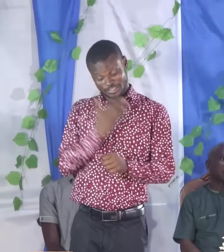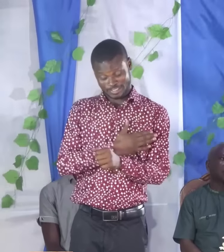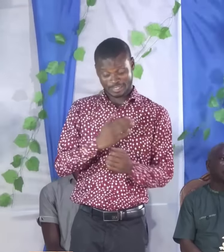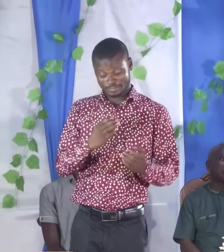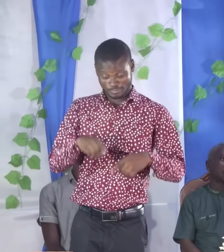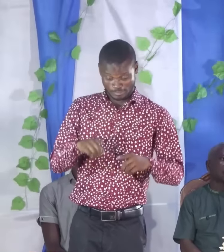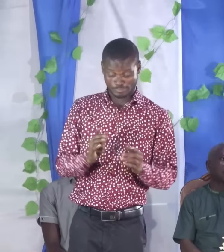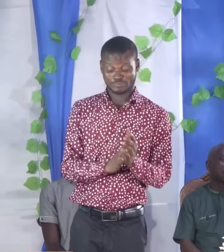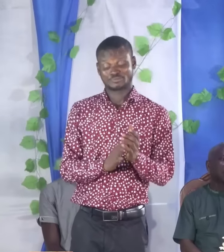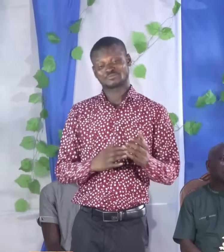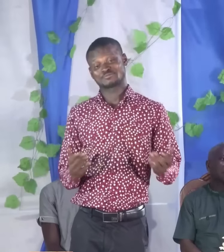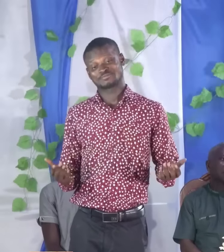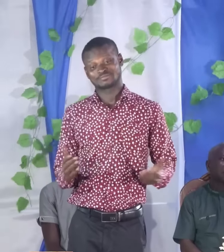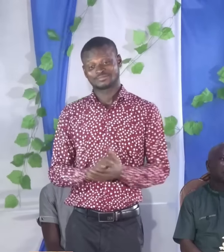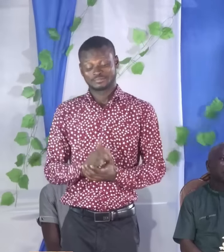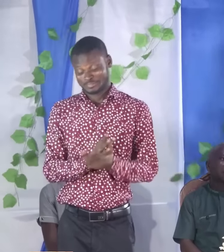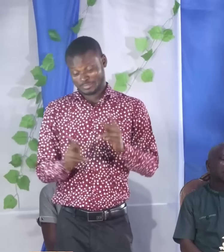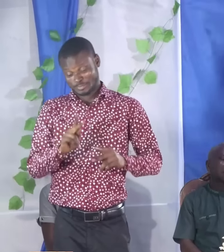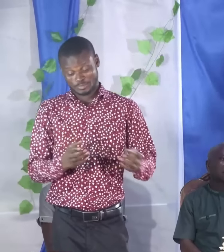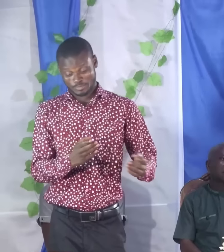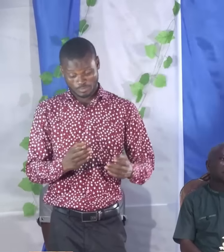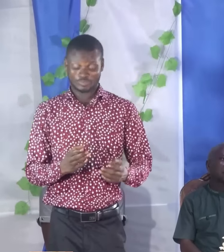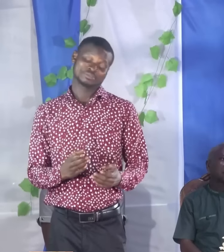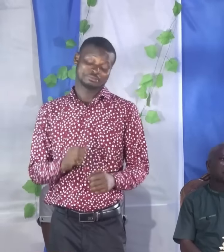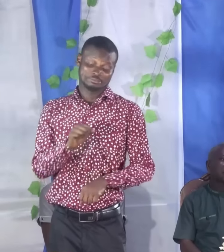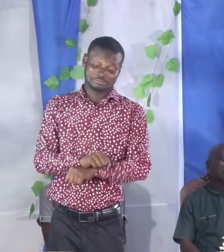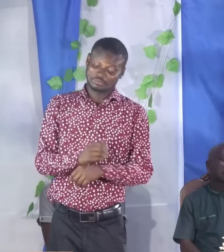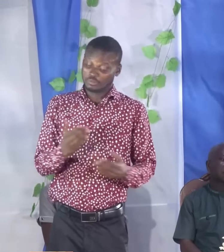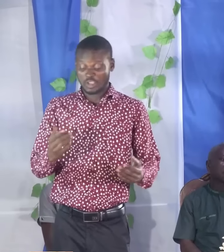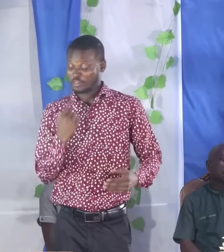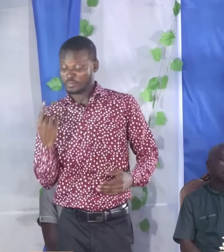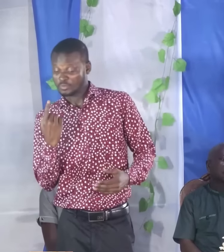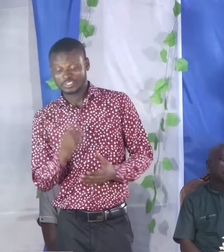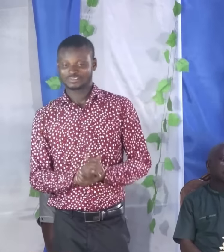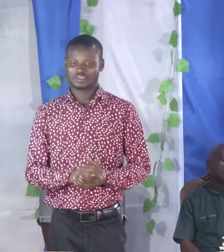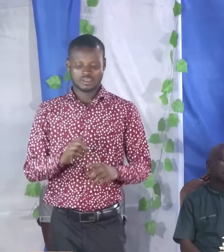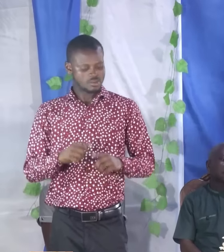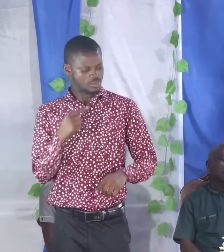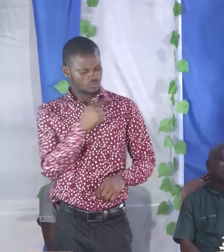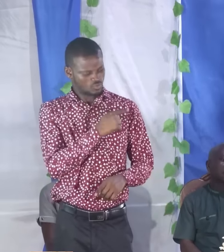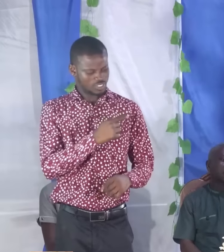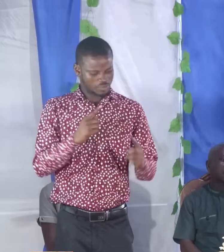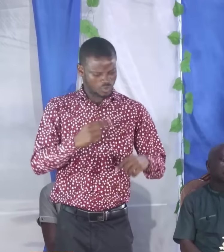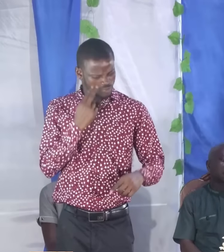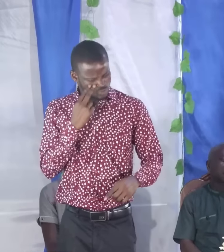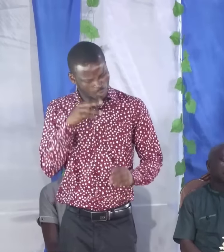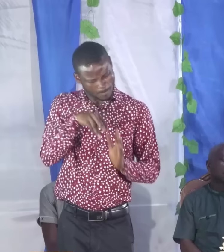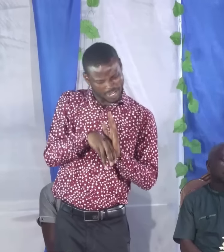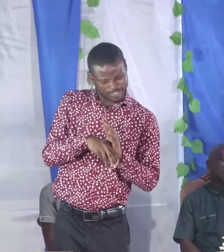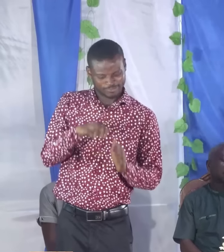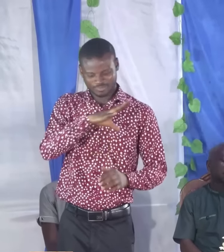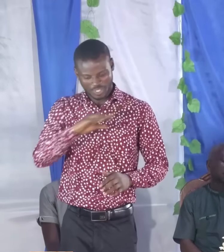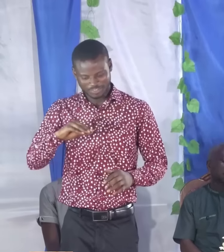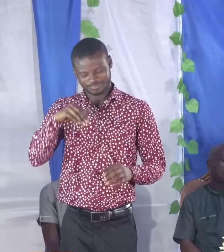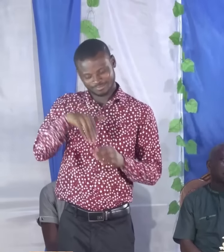Itu na si wo bompa ye fasting se urade se urade sa se wo ya wo kan o Matthew 25 no bua me na me ntumi nyo